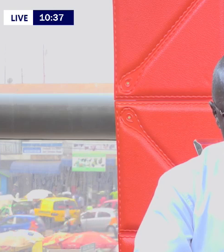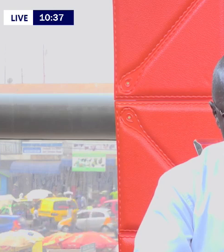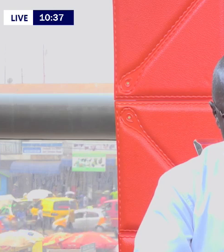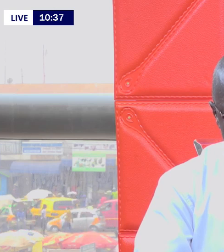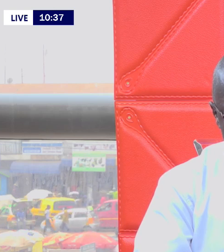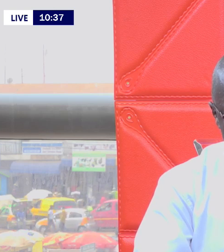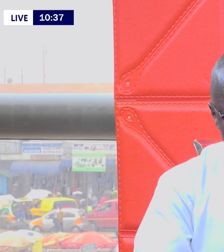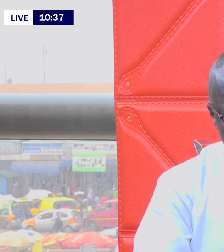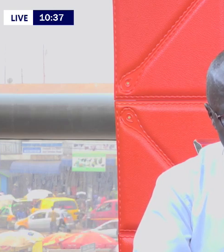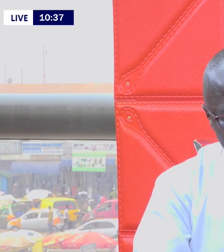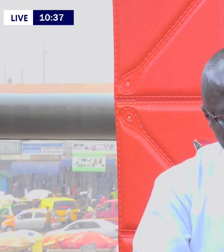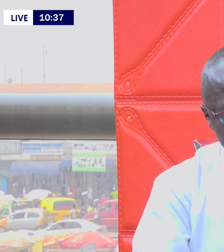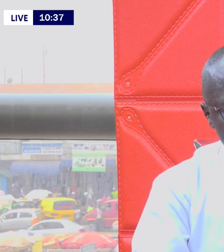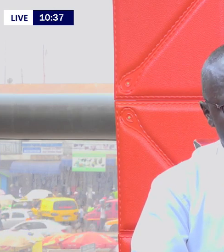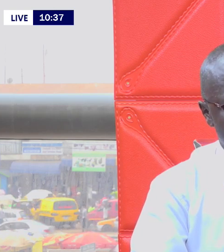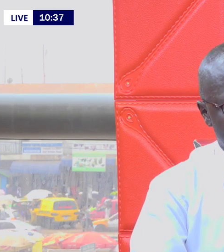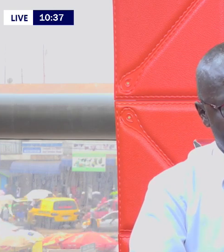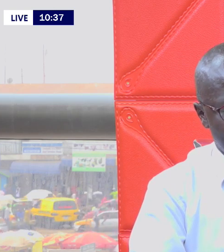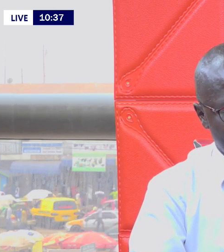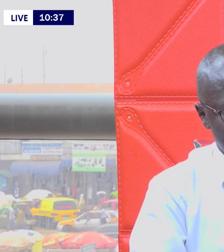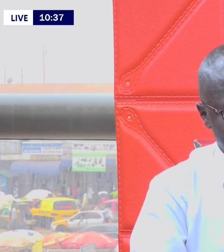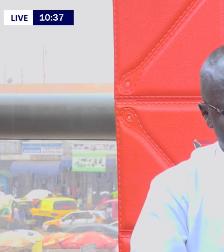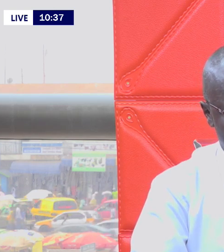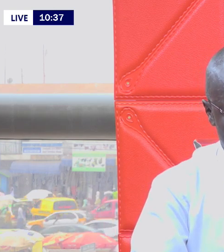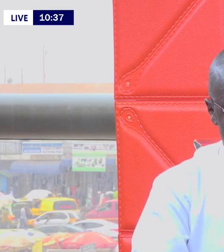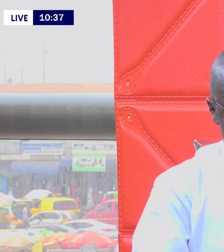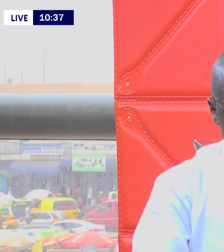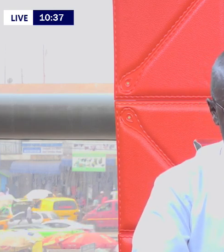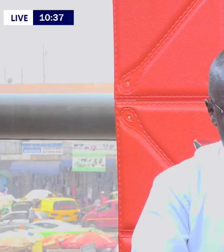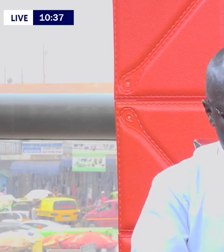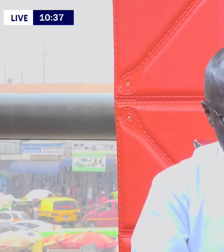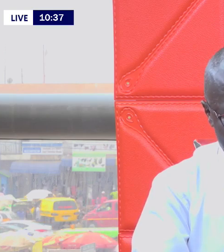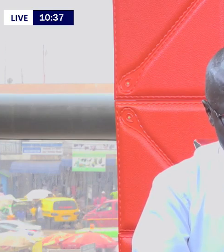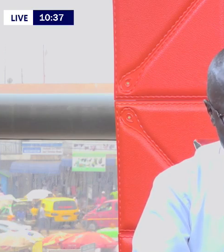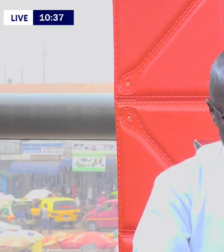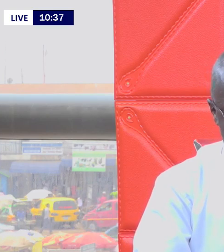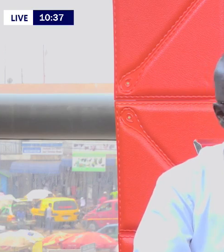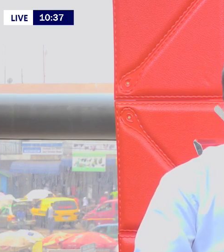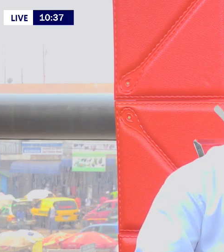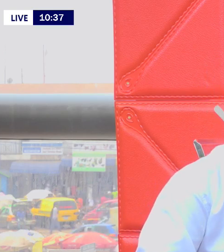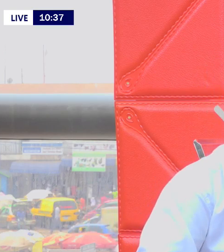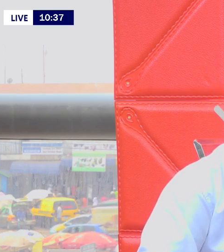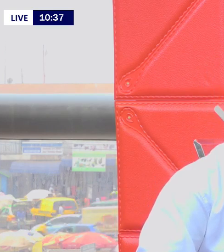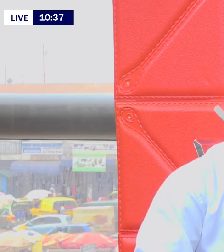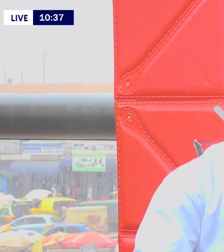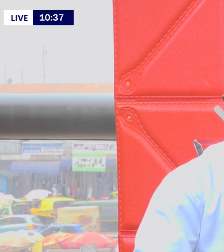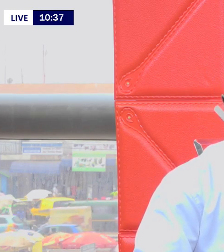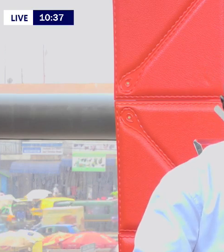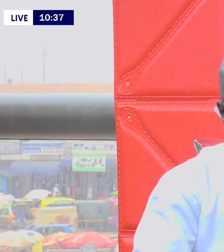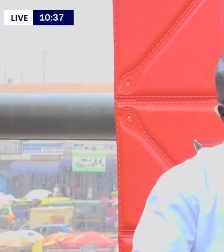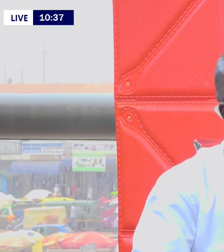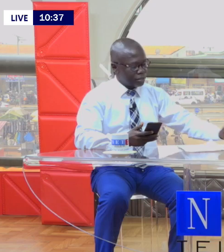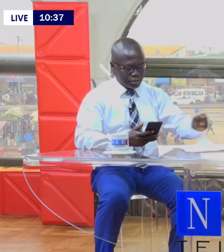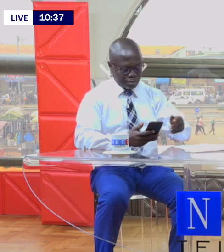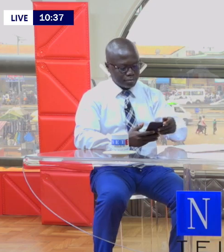ma prepare papa nti ye ka na ye nhye no enso okay minua wie ye bre no aso